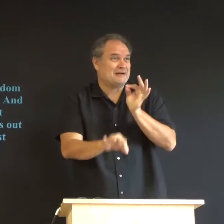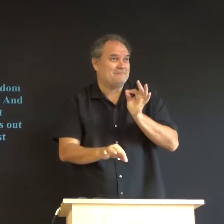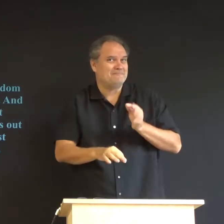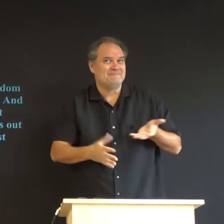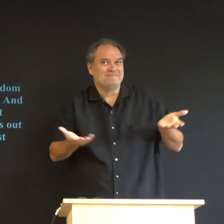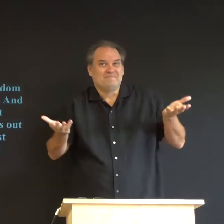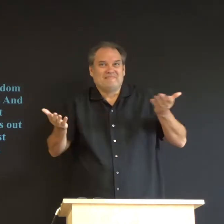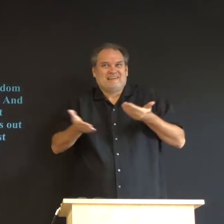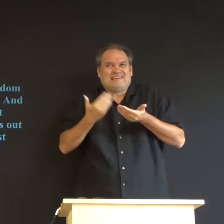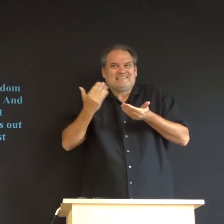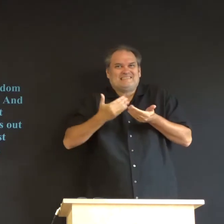another senator.